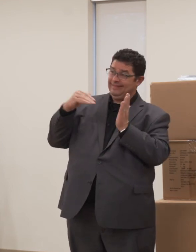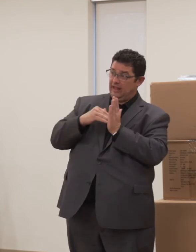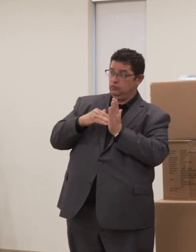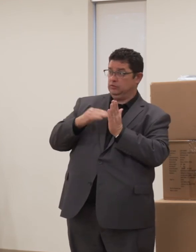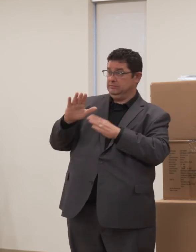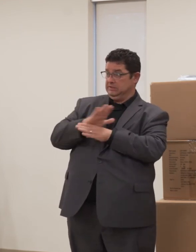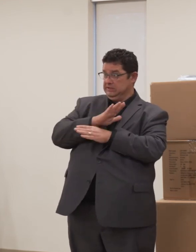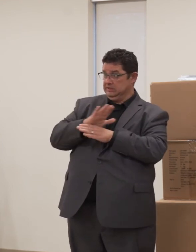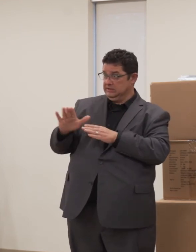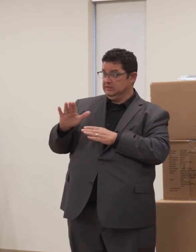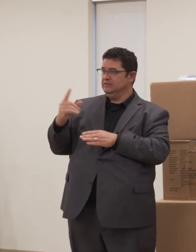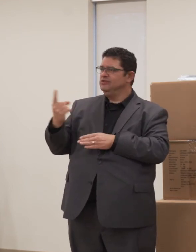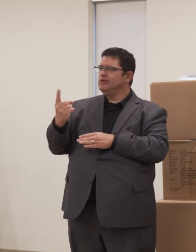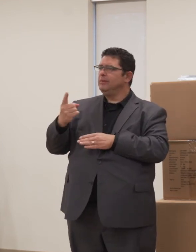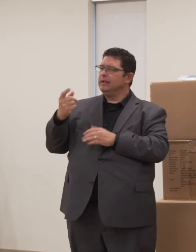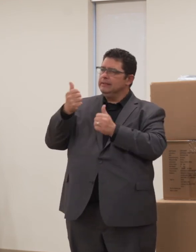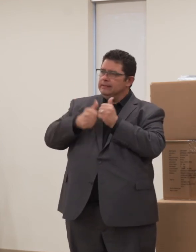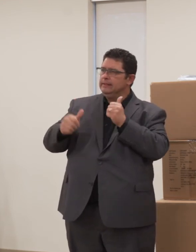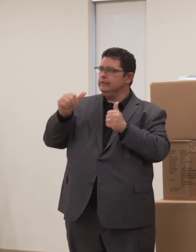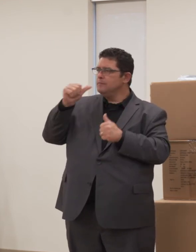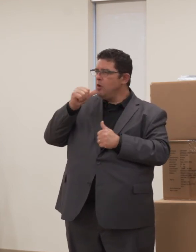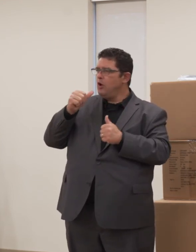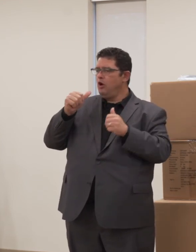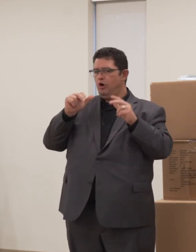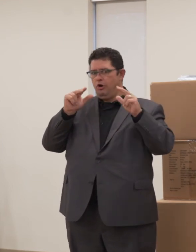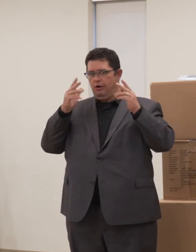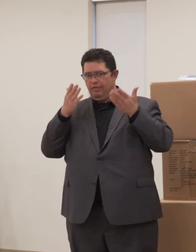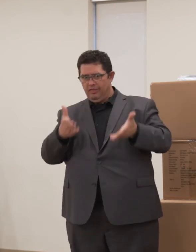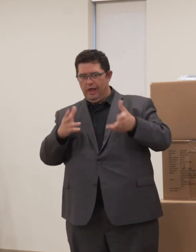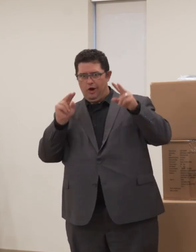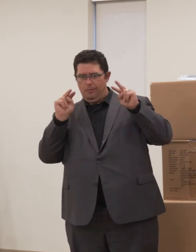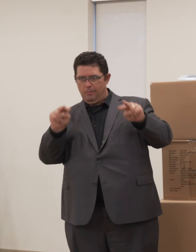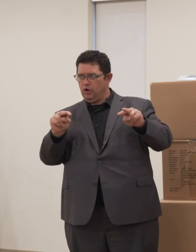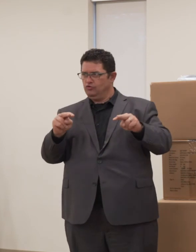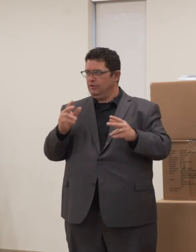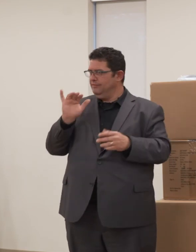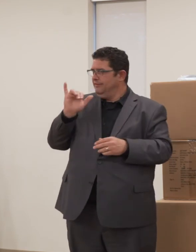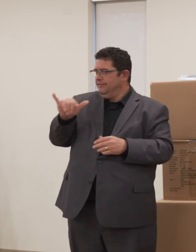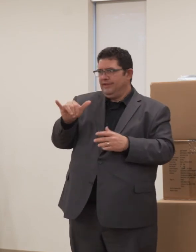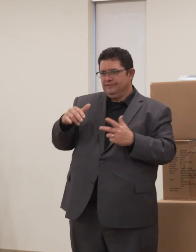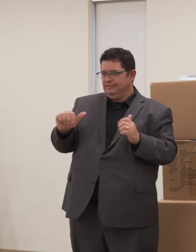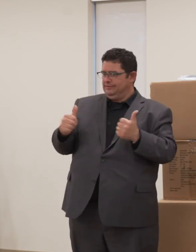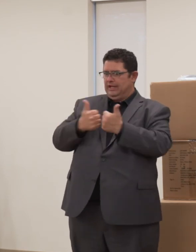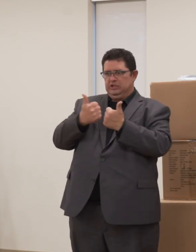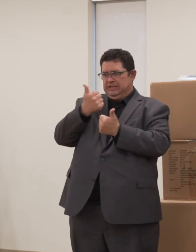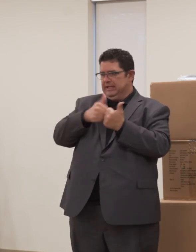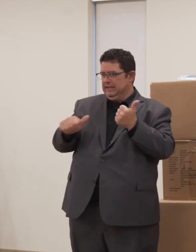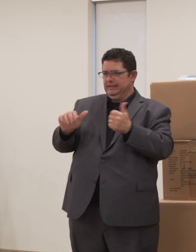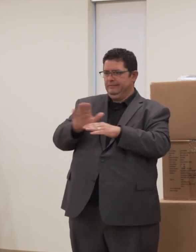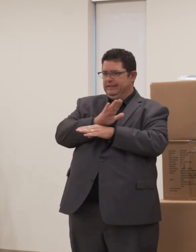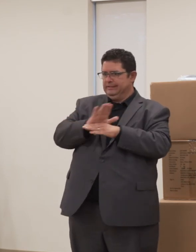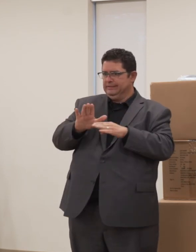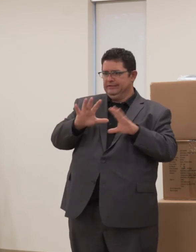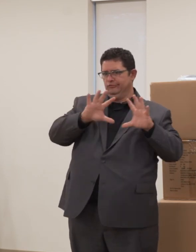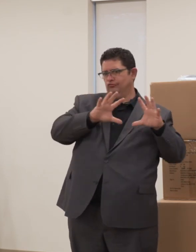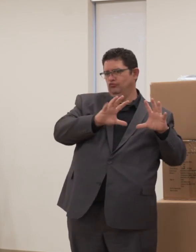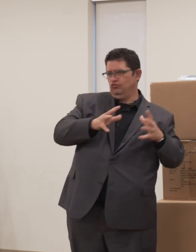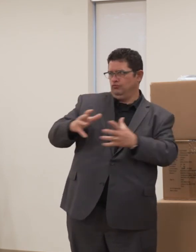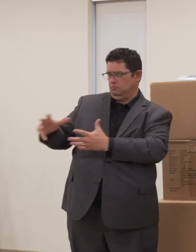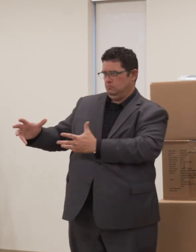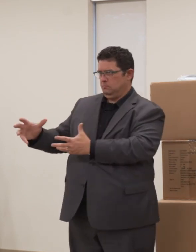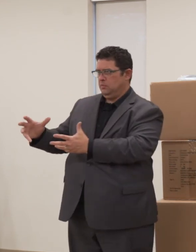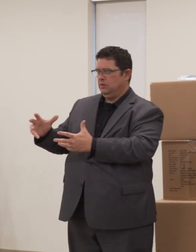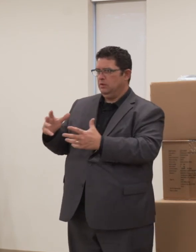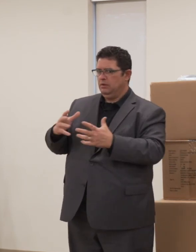someone at each bar monitoring them each night. And that's the challenge with any sector, any business sector that is associated